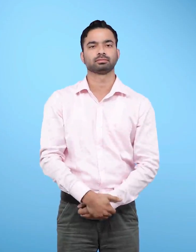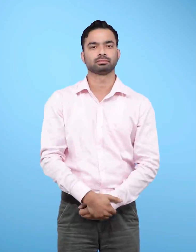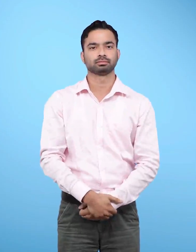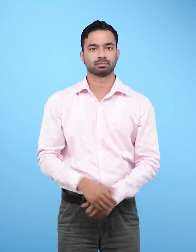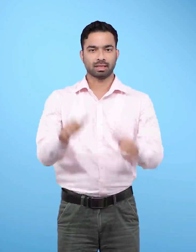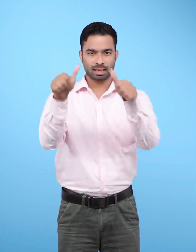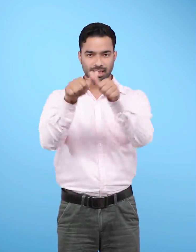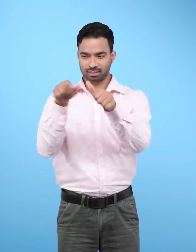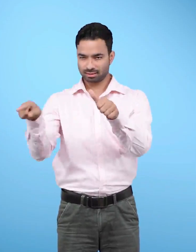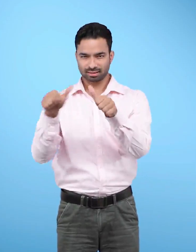A.